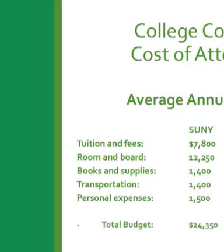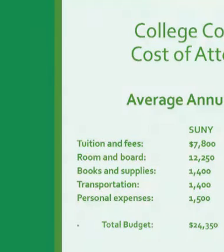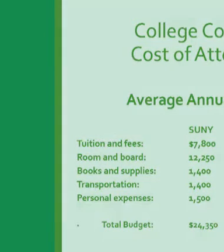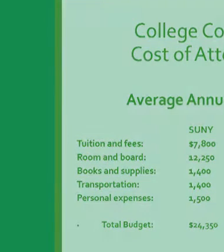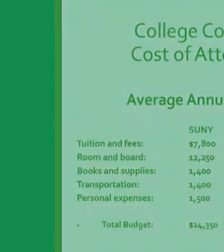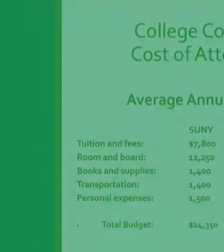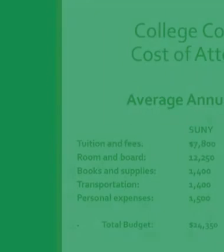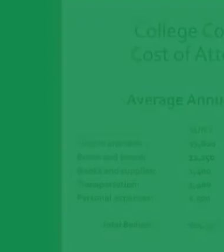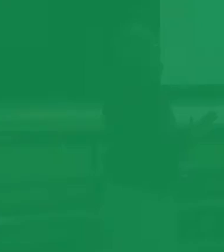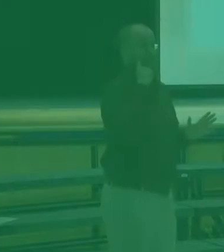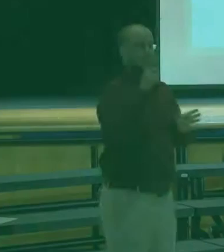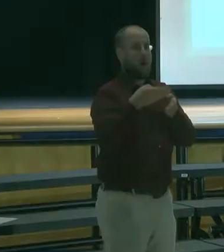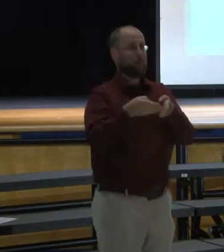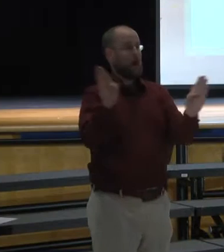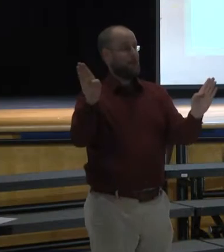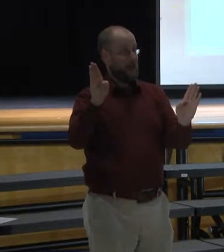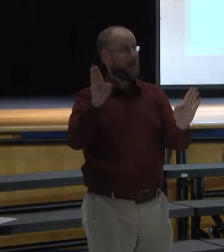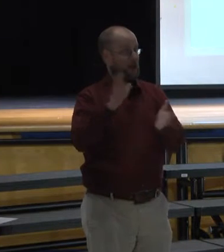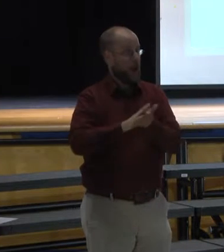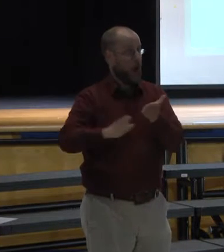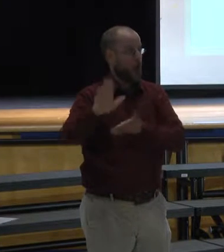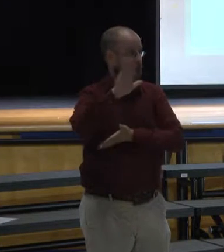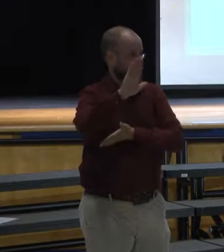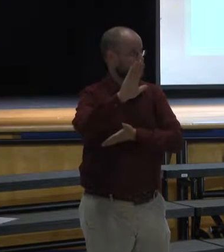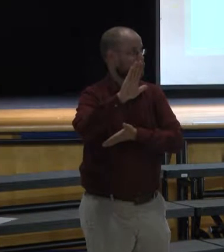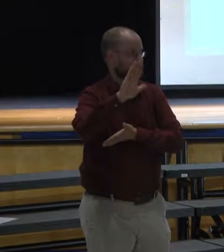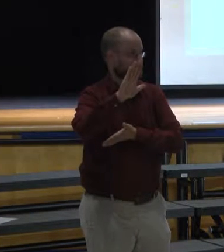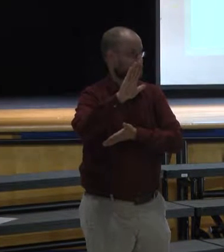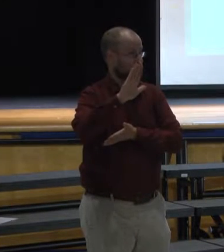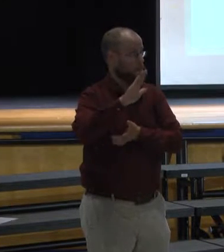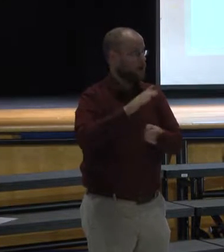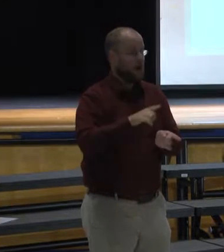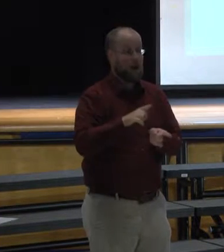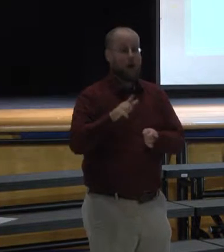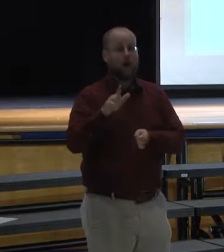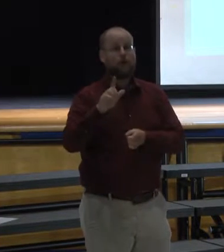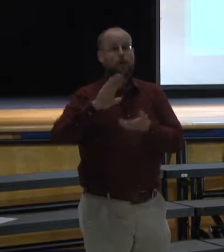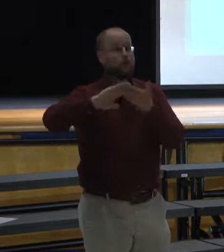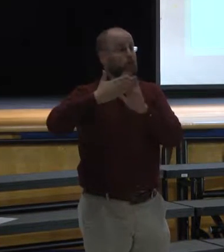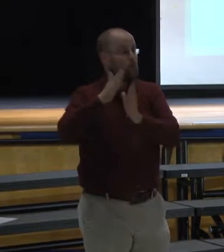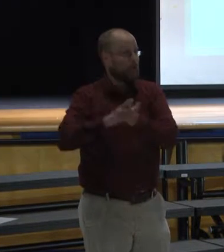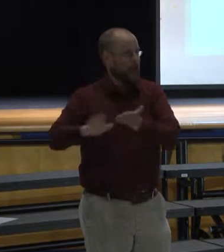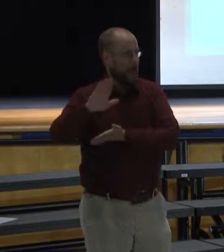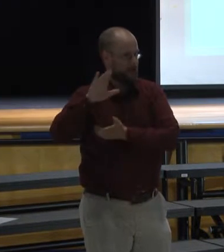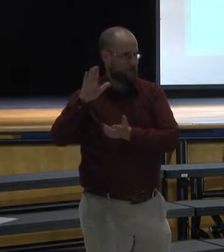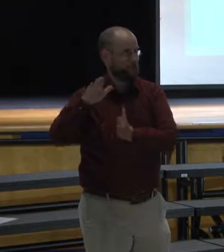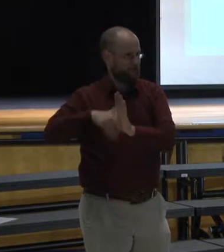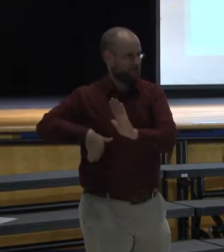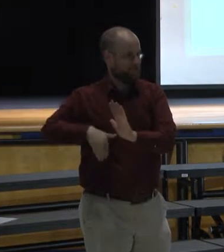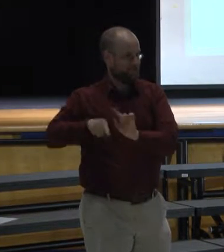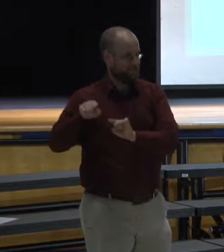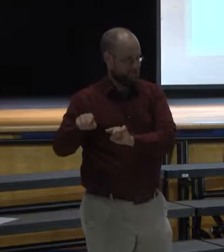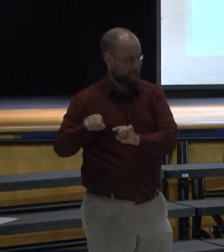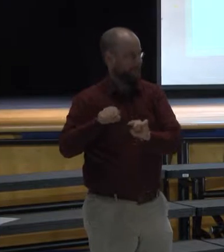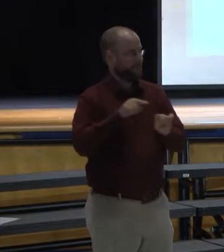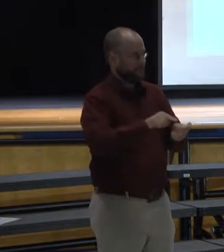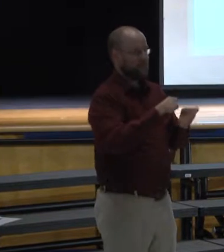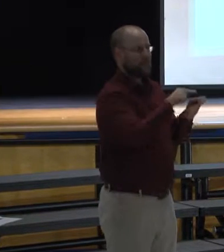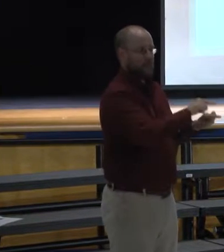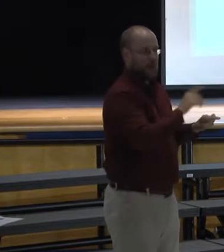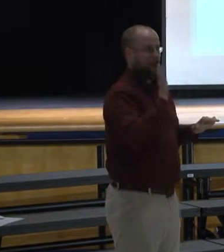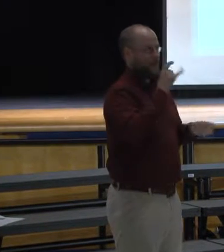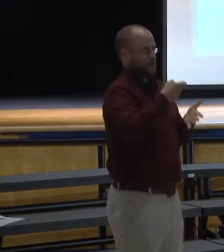as a public college, which might cost twice as much as a community college. All right, but this is just what the price is